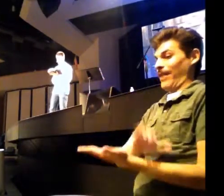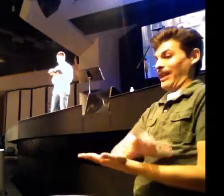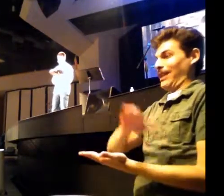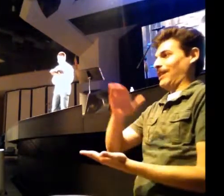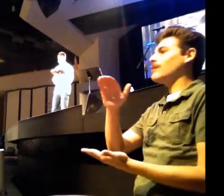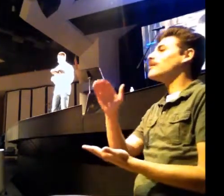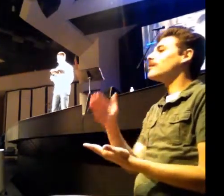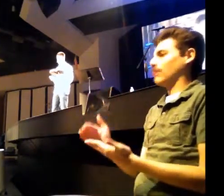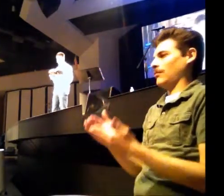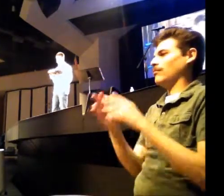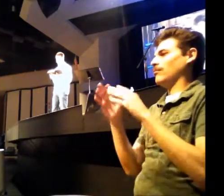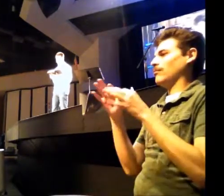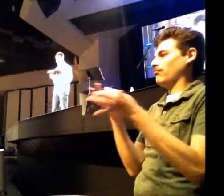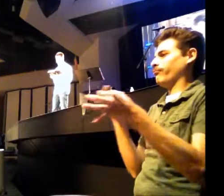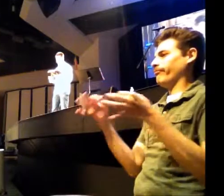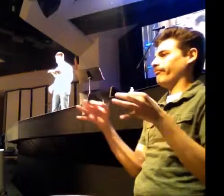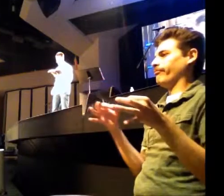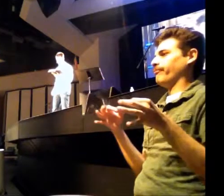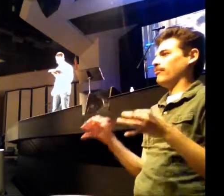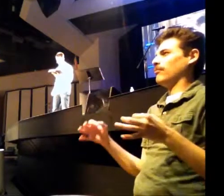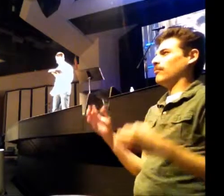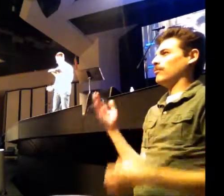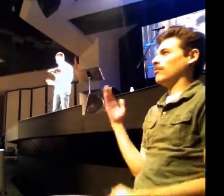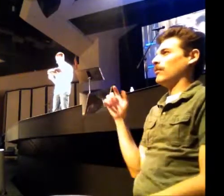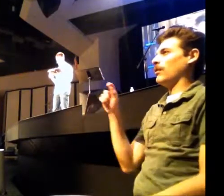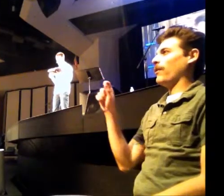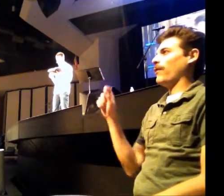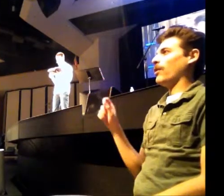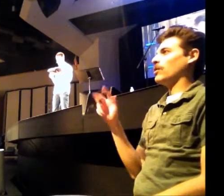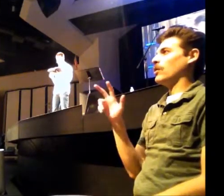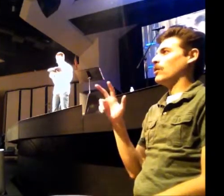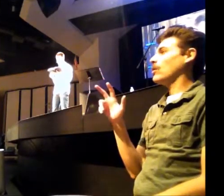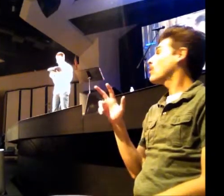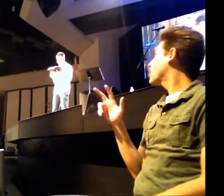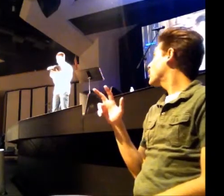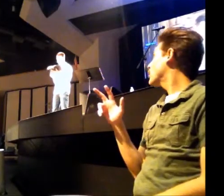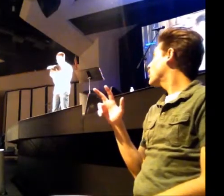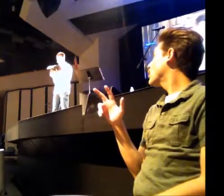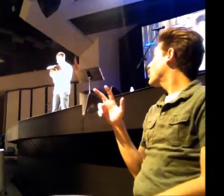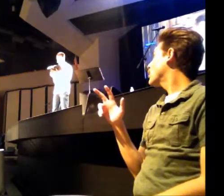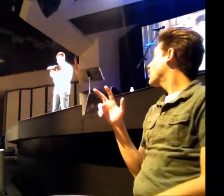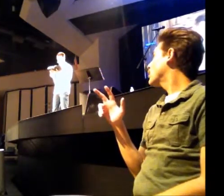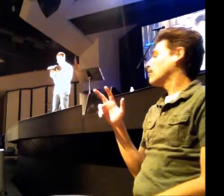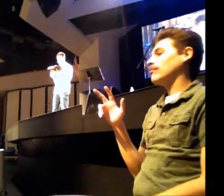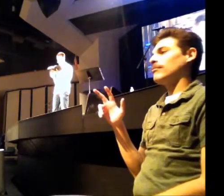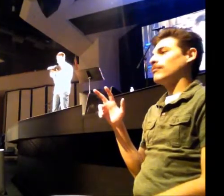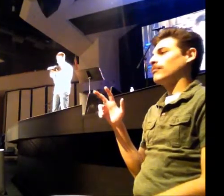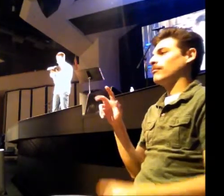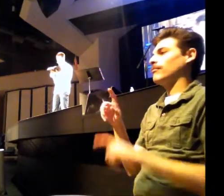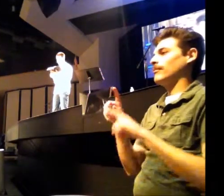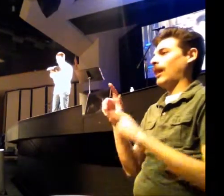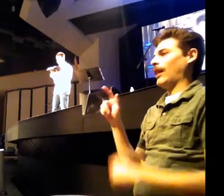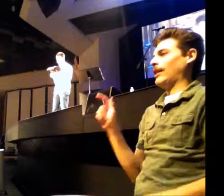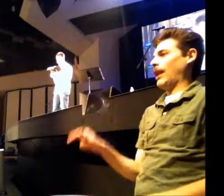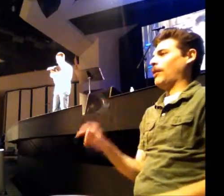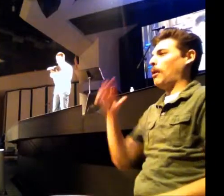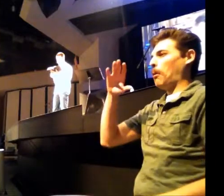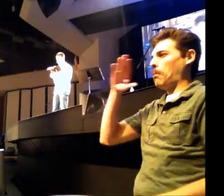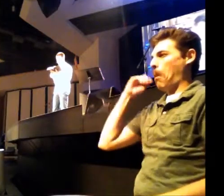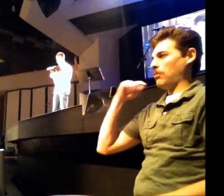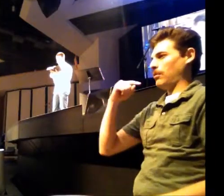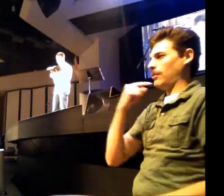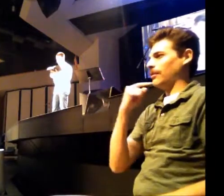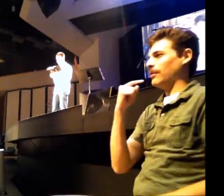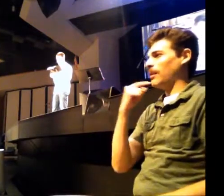3. Then Moses said to the people, remember this day in which you came out from Egypt, out of the house of slavery, for by a